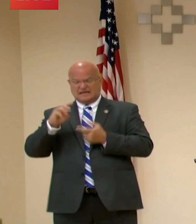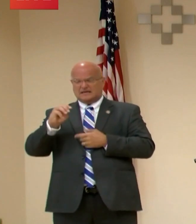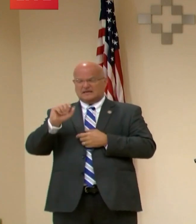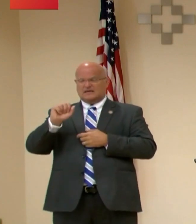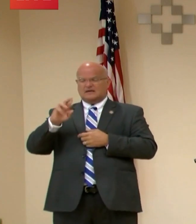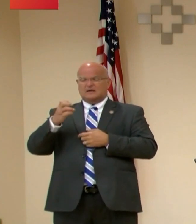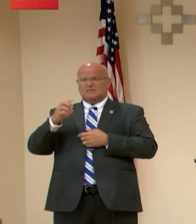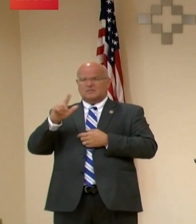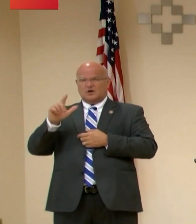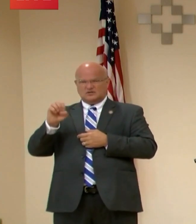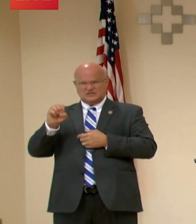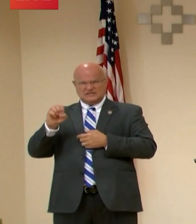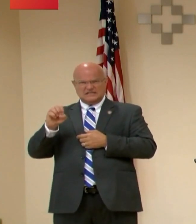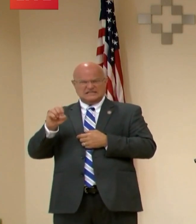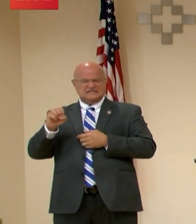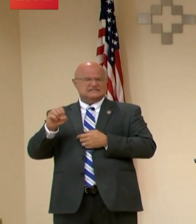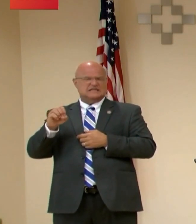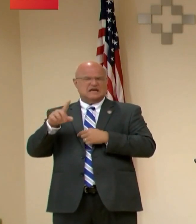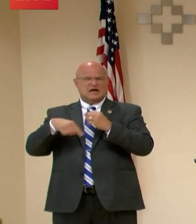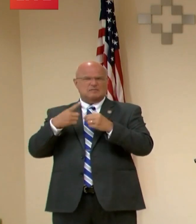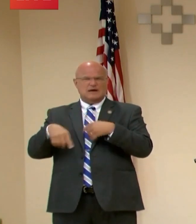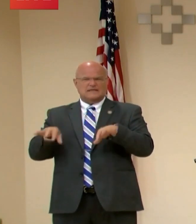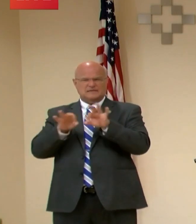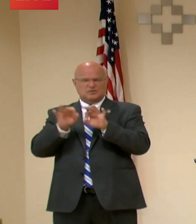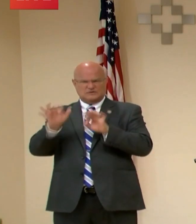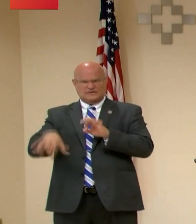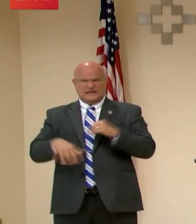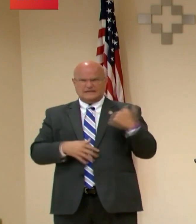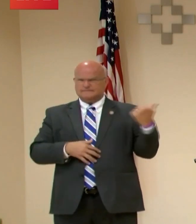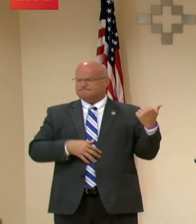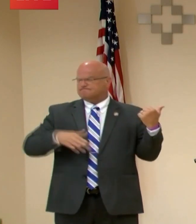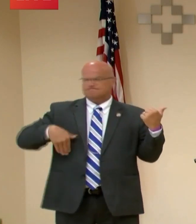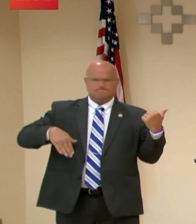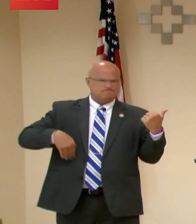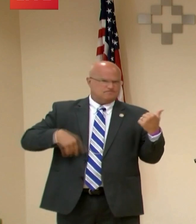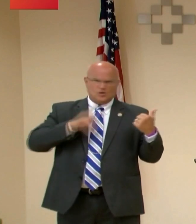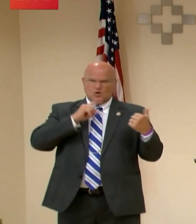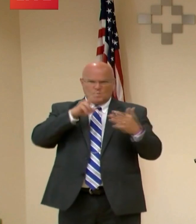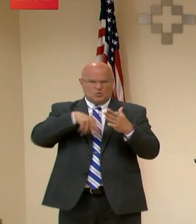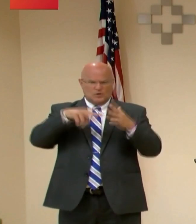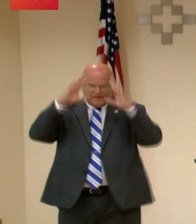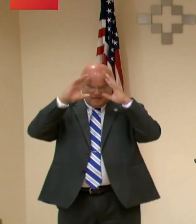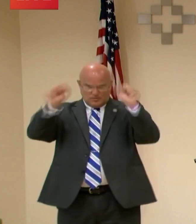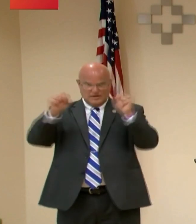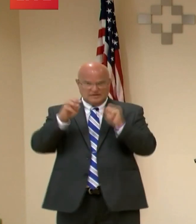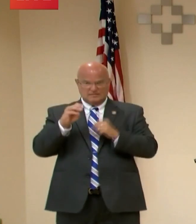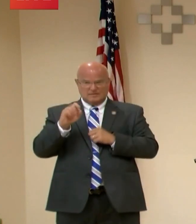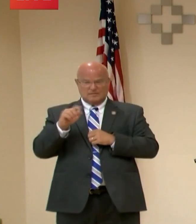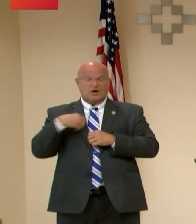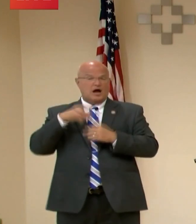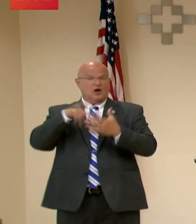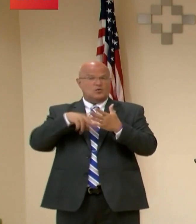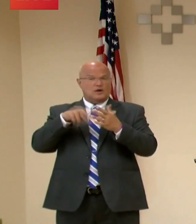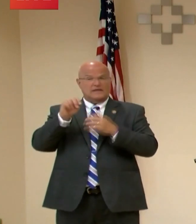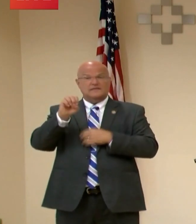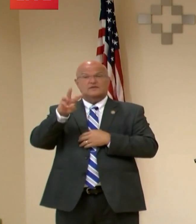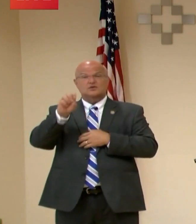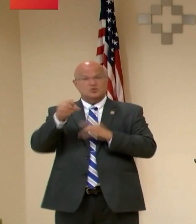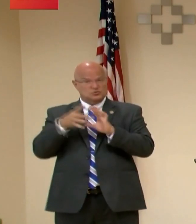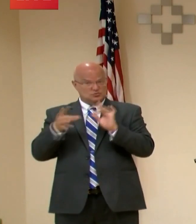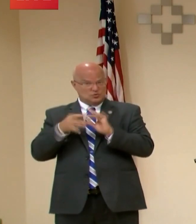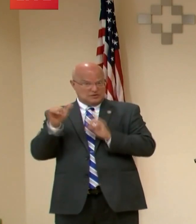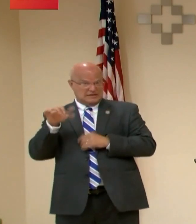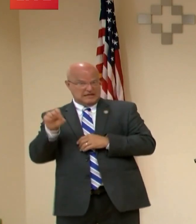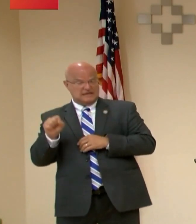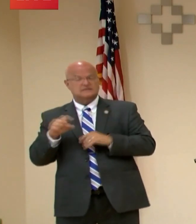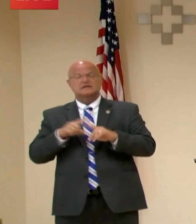Marshallese, Latinx communities about the importance of the census. I have not read the president's memo. I have read the news story on that,